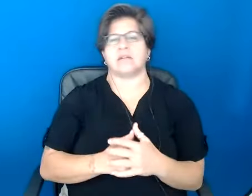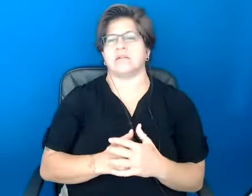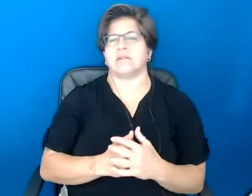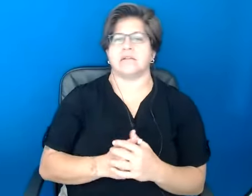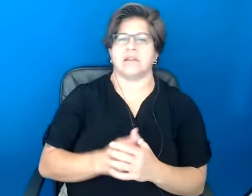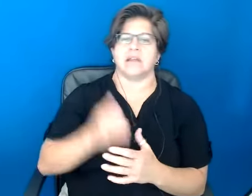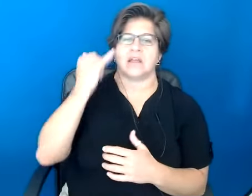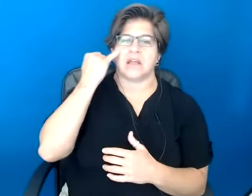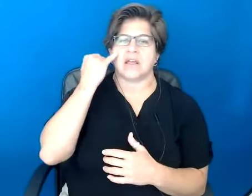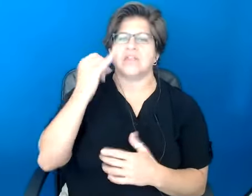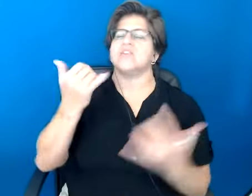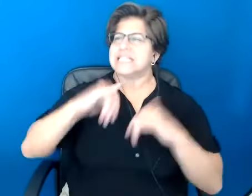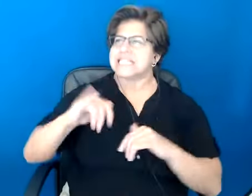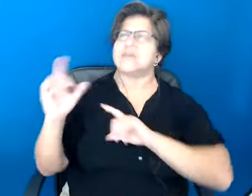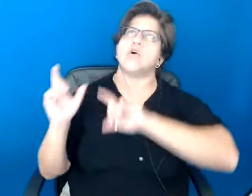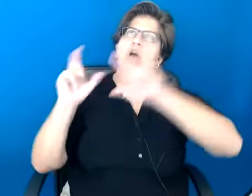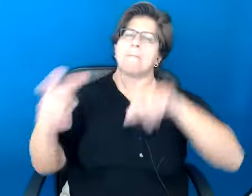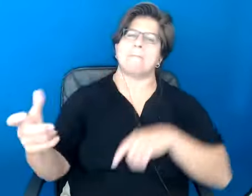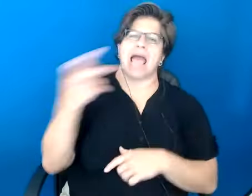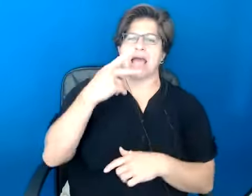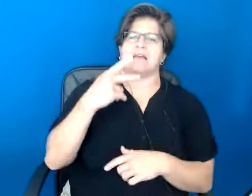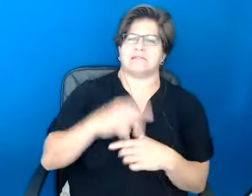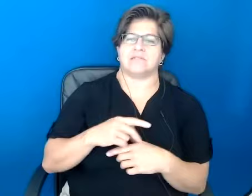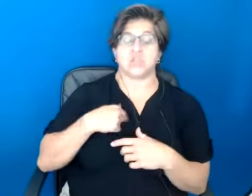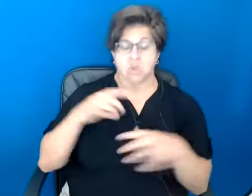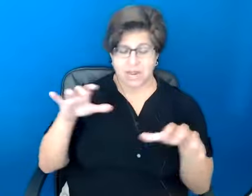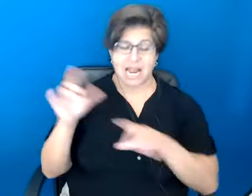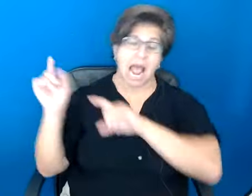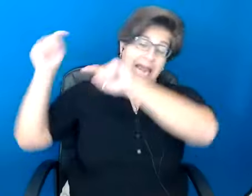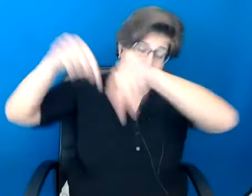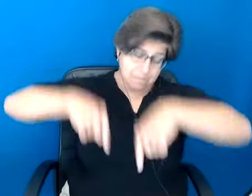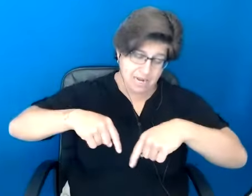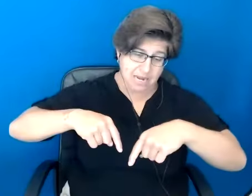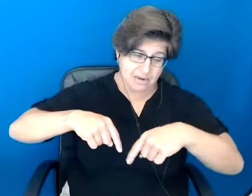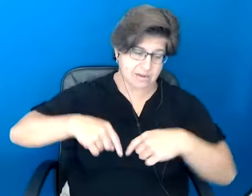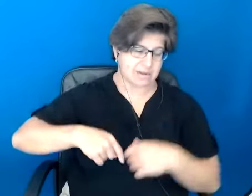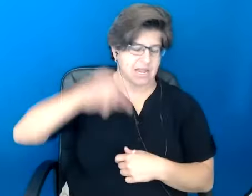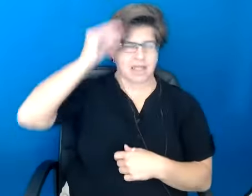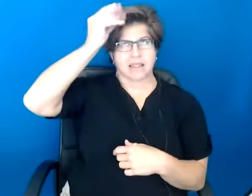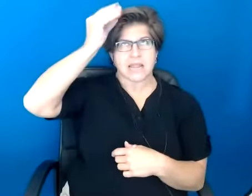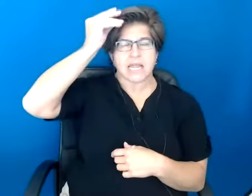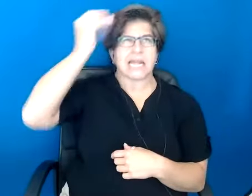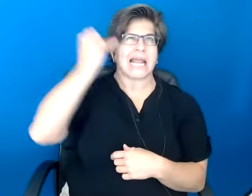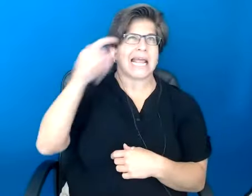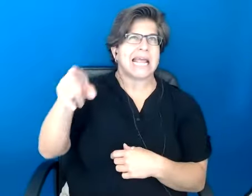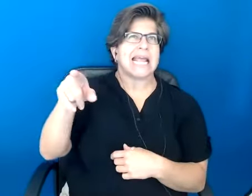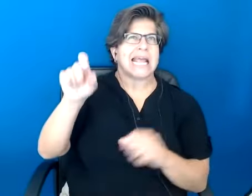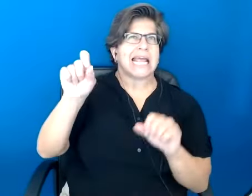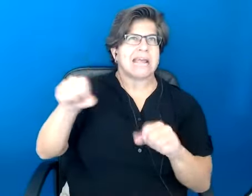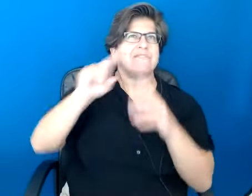Sorry, why don't you at least give it a try? And I thought, right, I'll try it, because if it doesn't work, she says, you've still got your home, you can still come